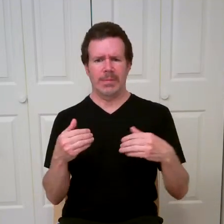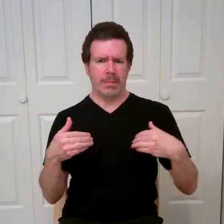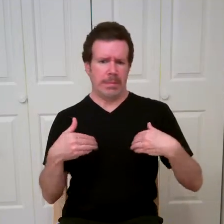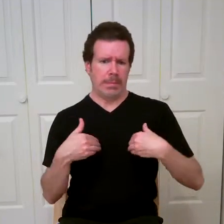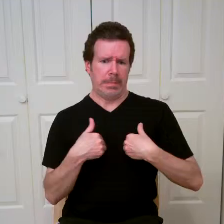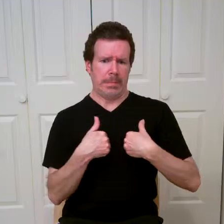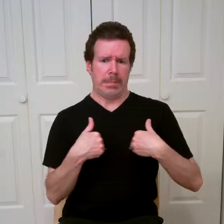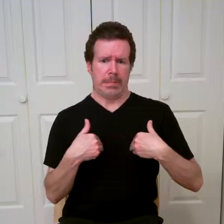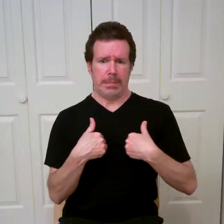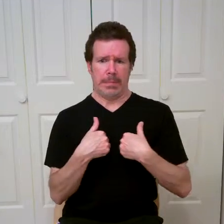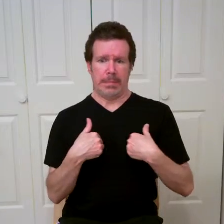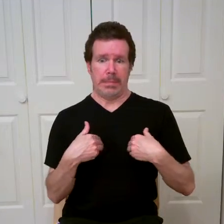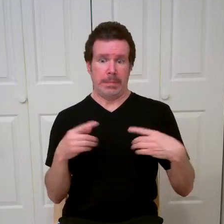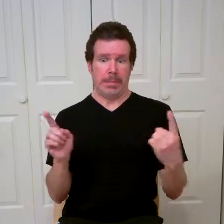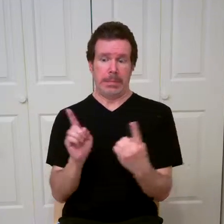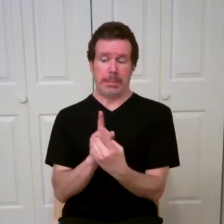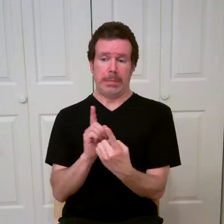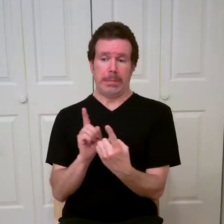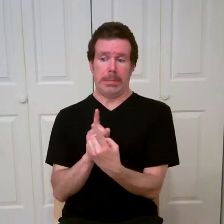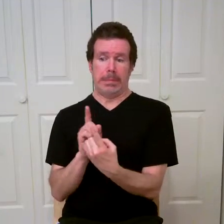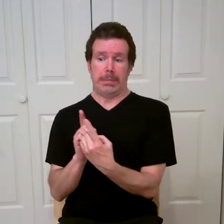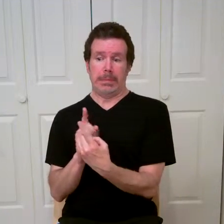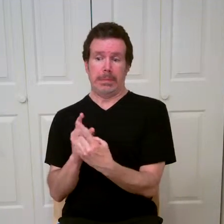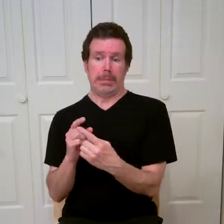venture. Both of these are part of nature.